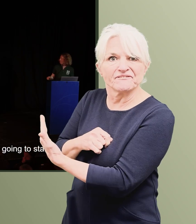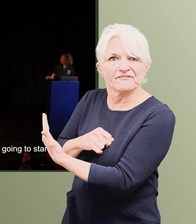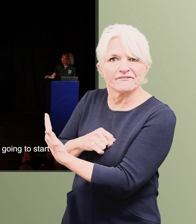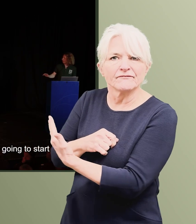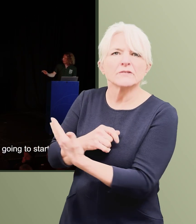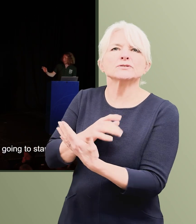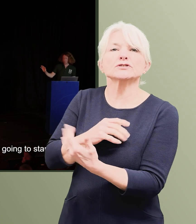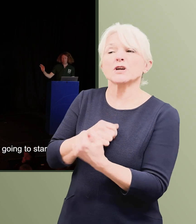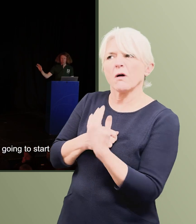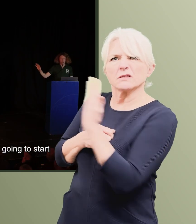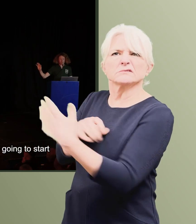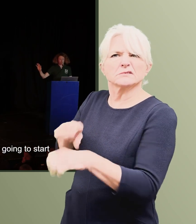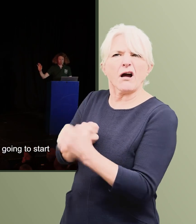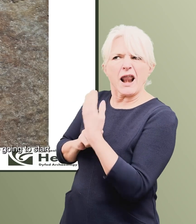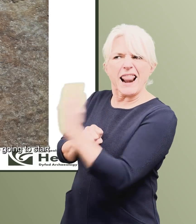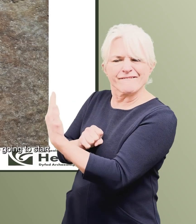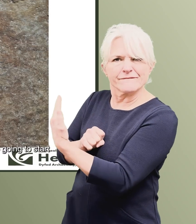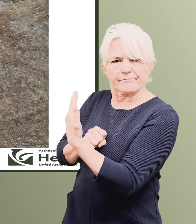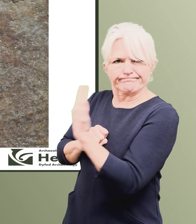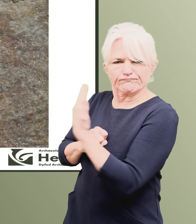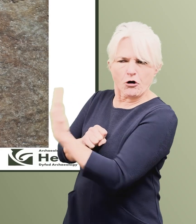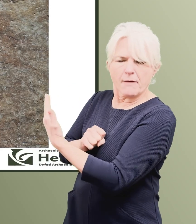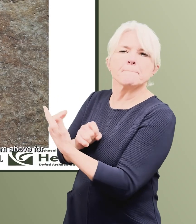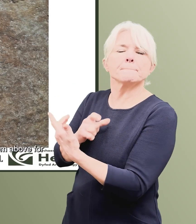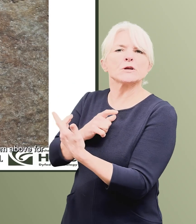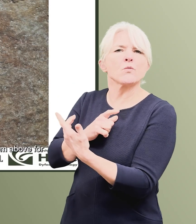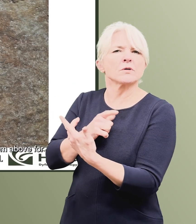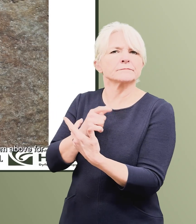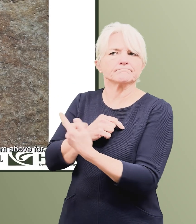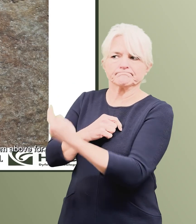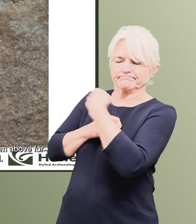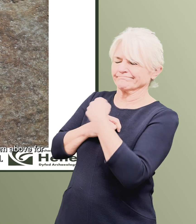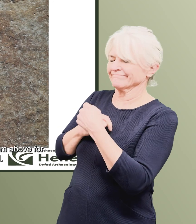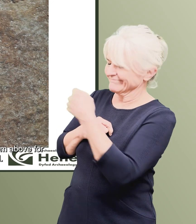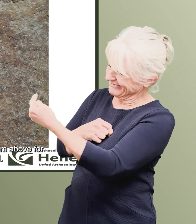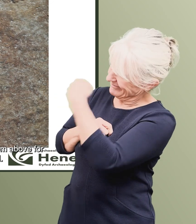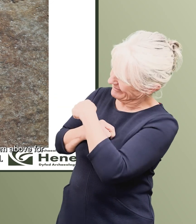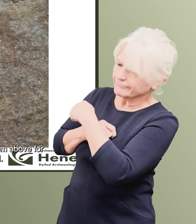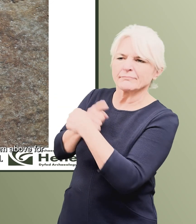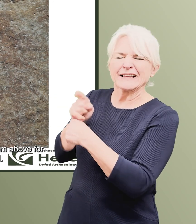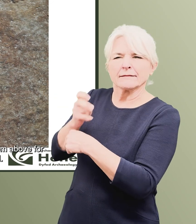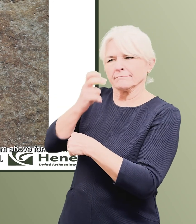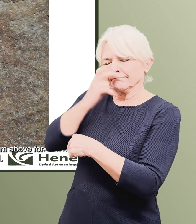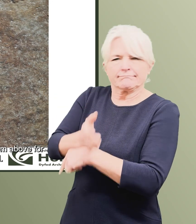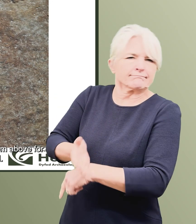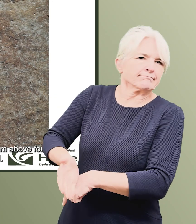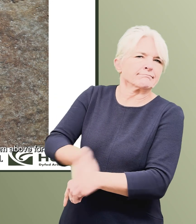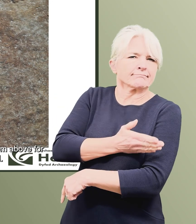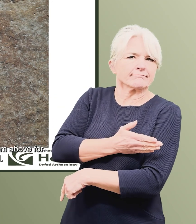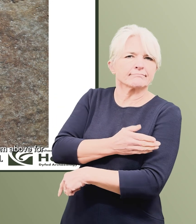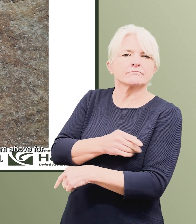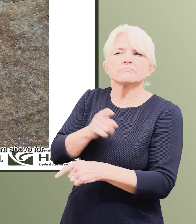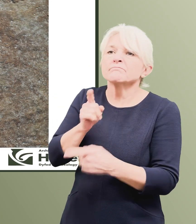time. We're going to start with some very small pits. That's a meter scale, and we're looking at them from above for anyone who's